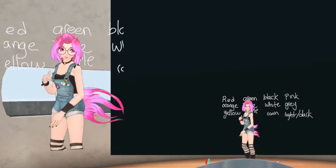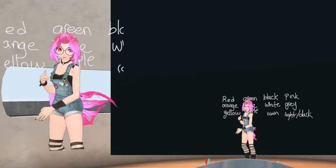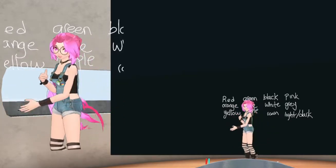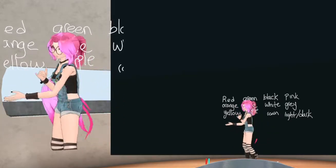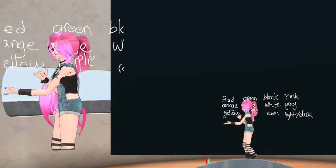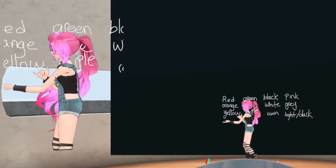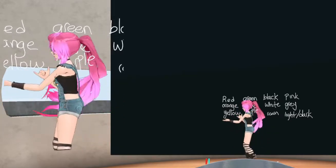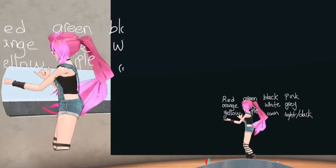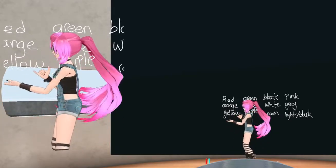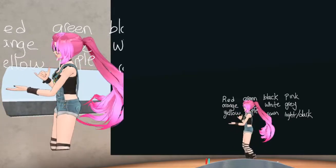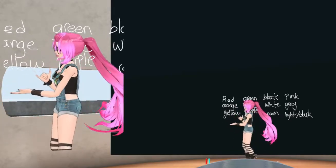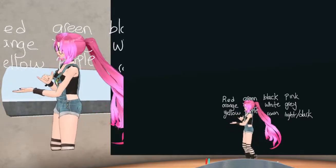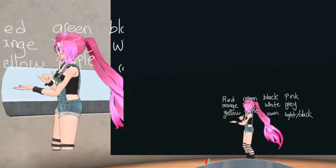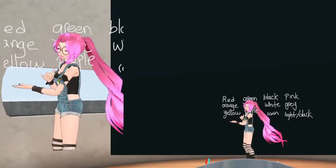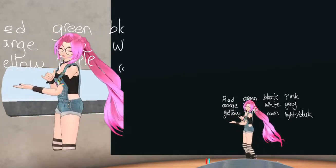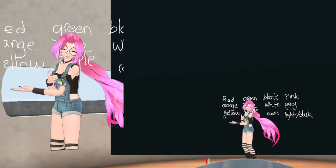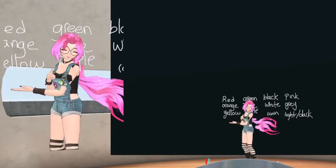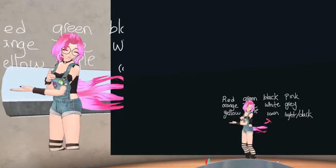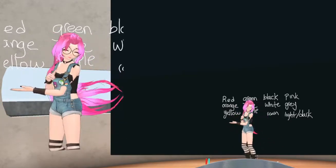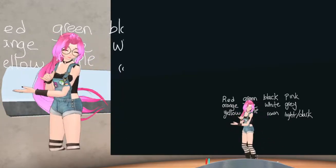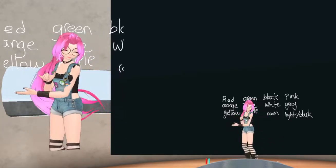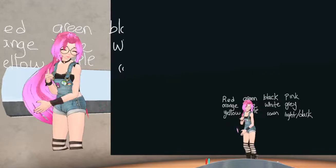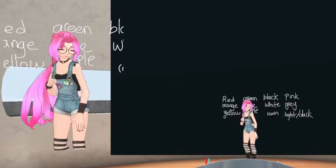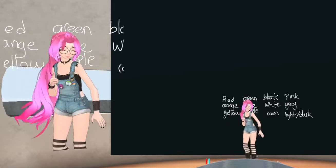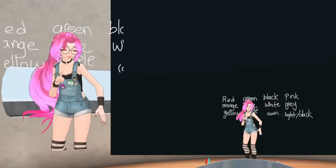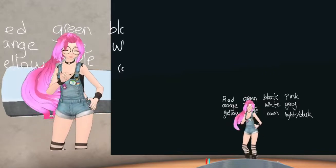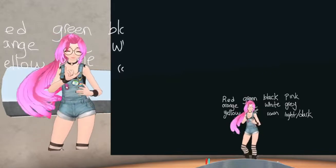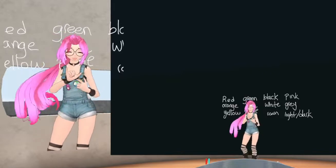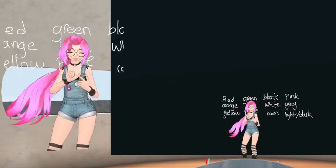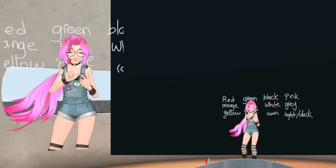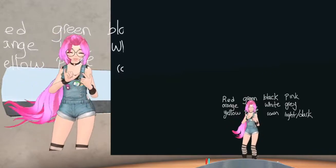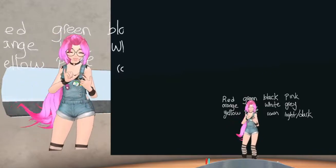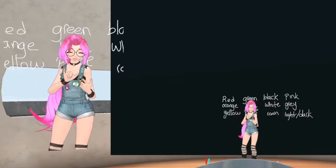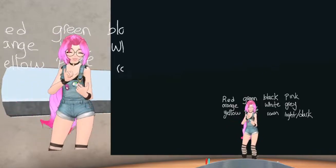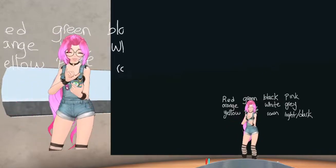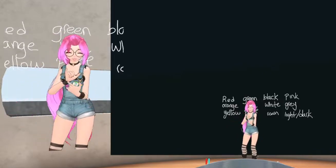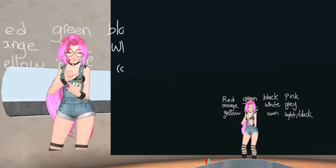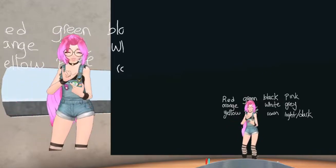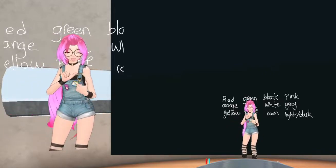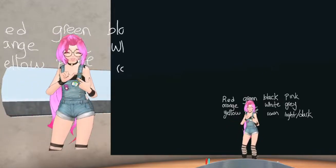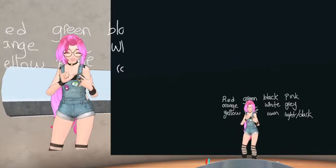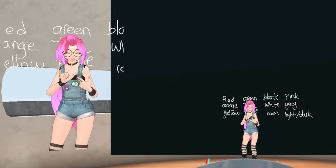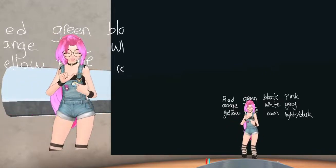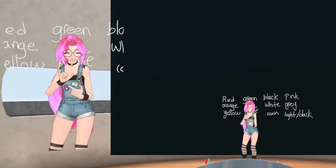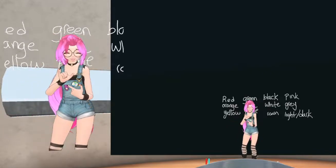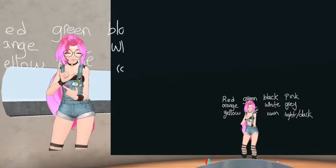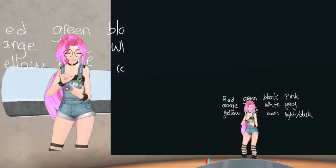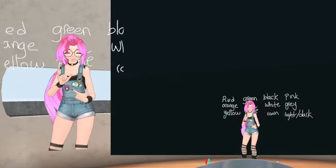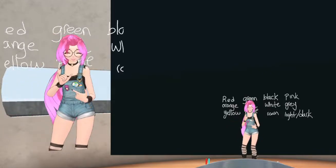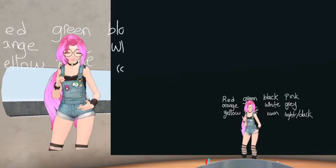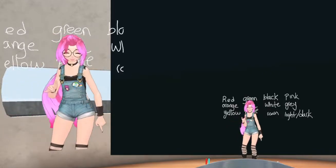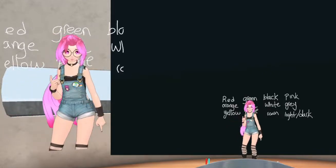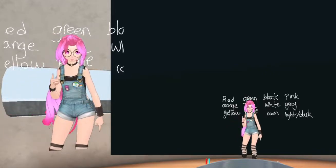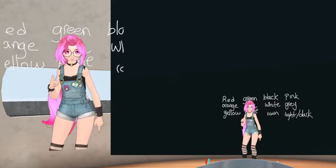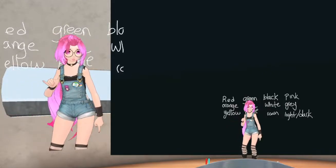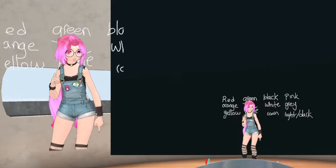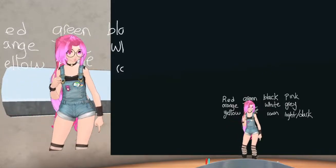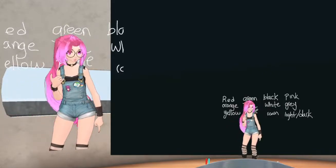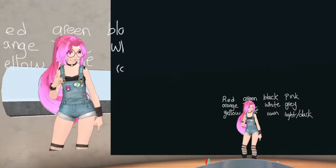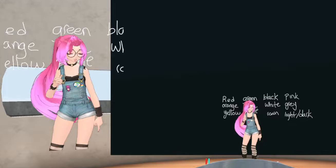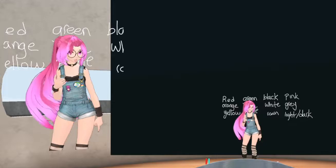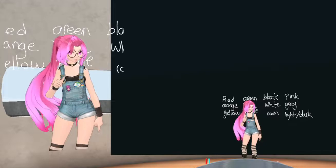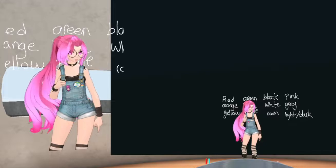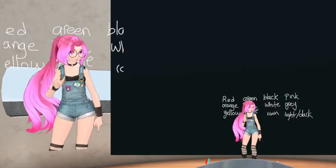In this context, it means yellow. So you have the letter Y for yellow, and